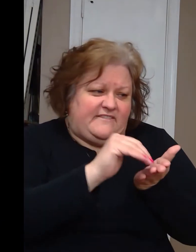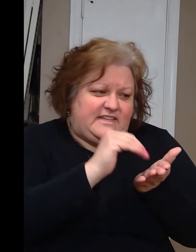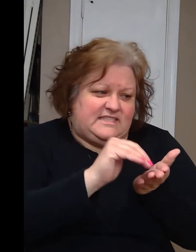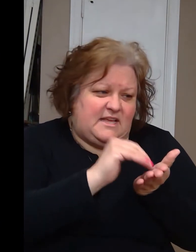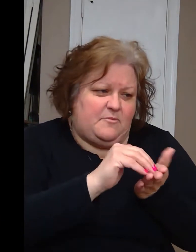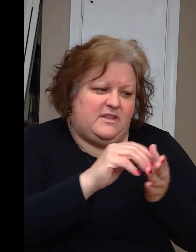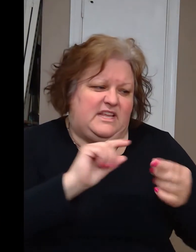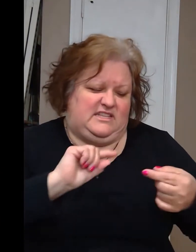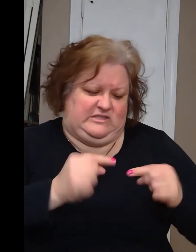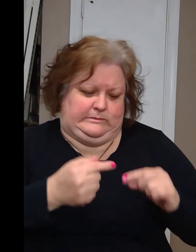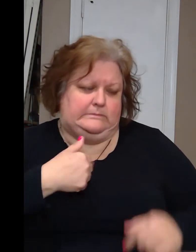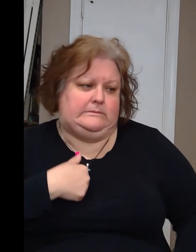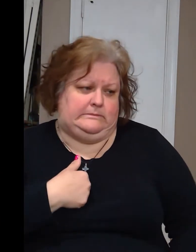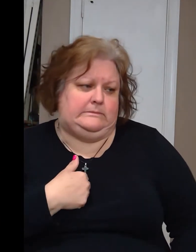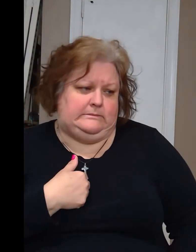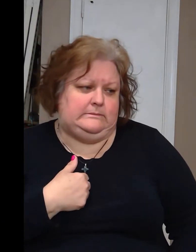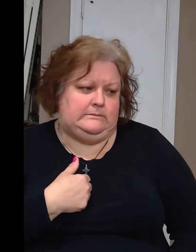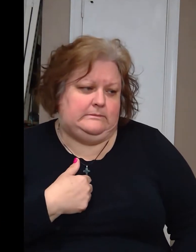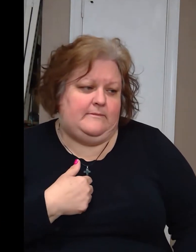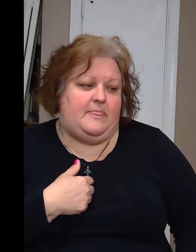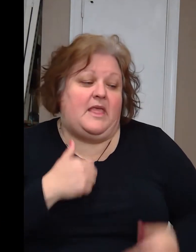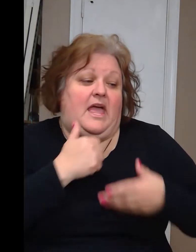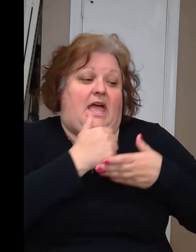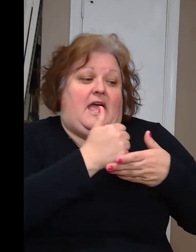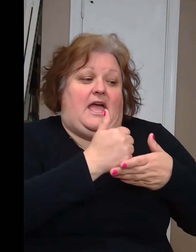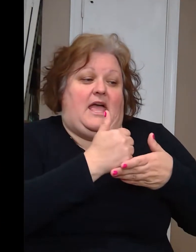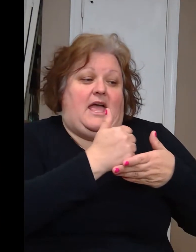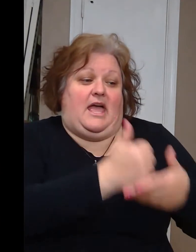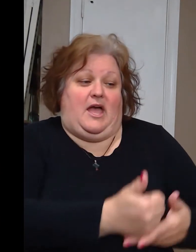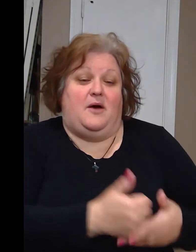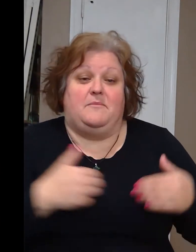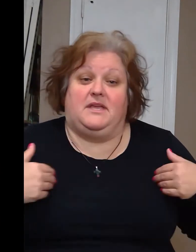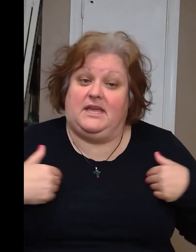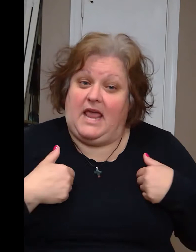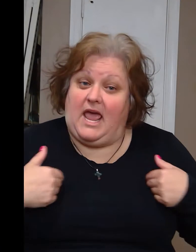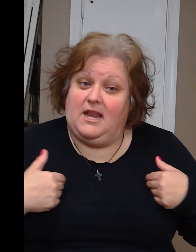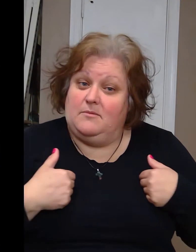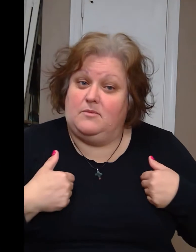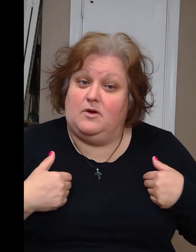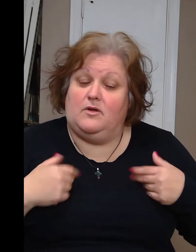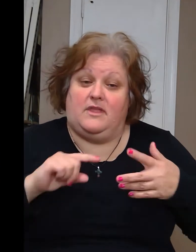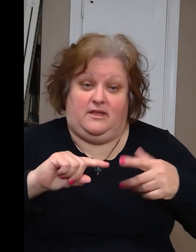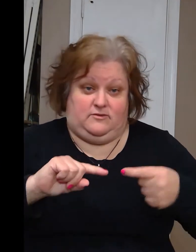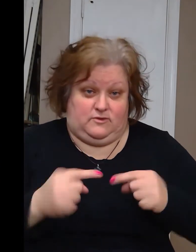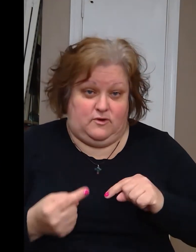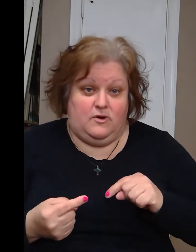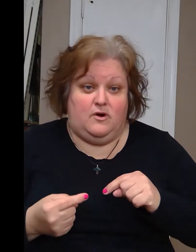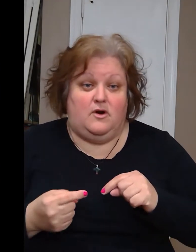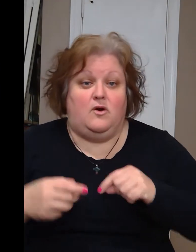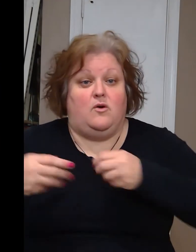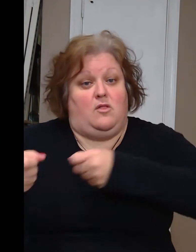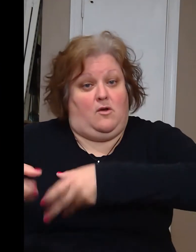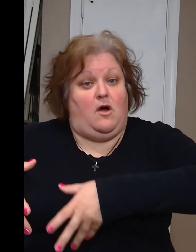forgiving someone who has hurt you, helping an injured or lost animal,